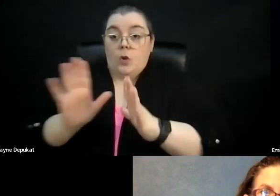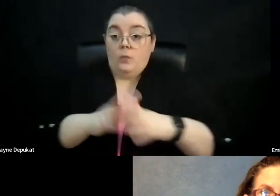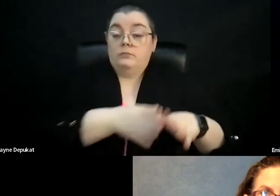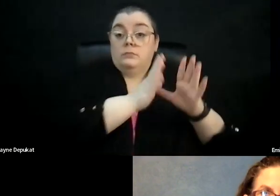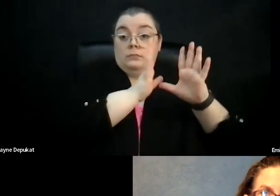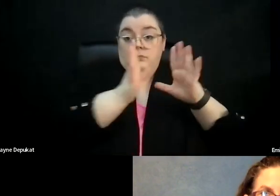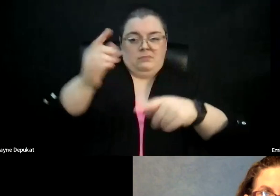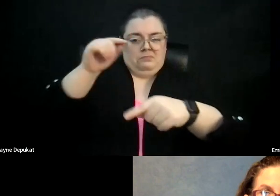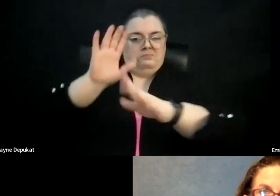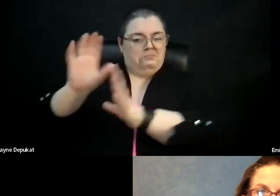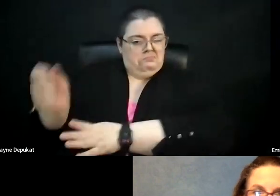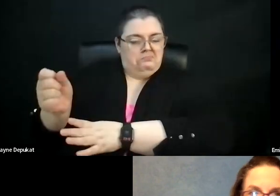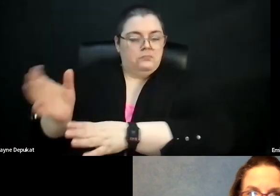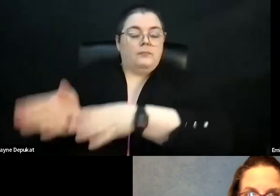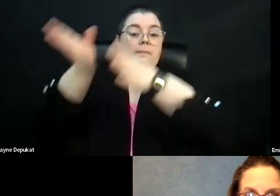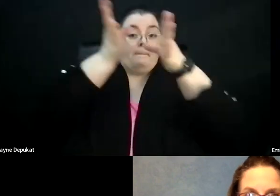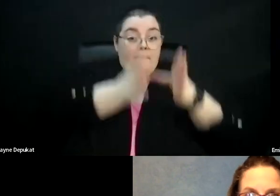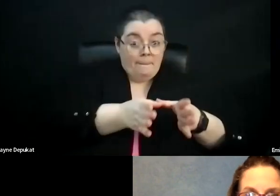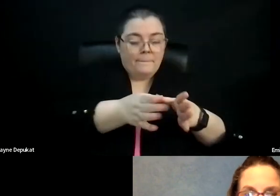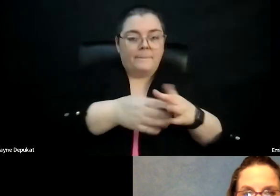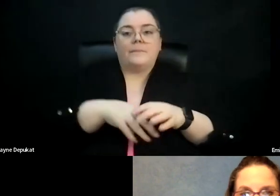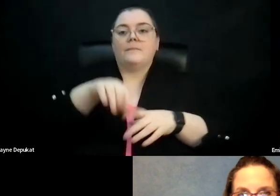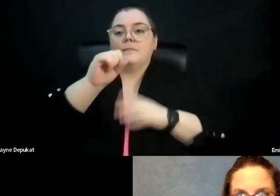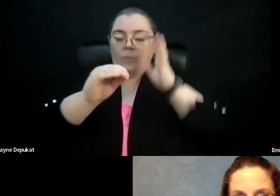so we can discuss that. But first, let me take a step back here.